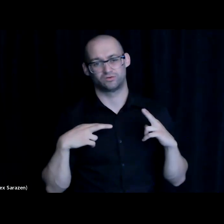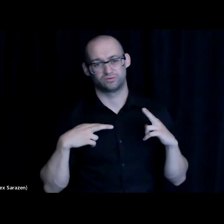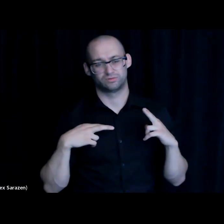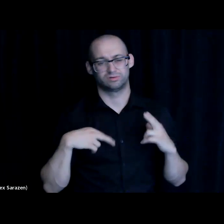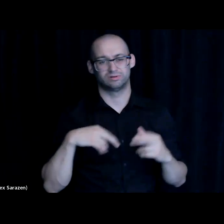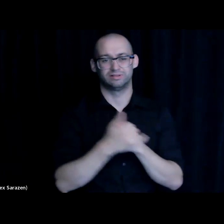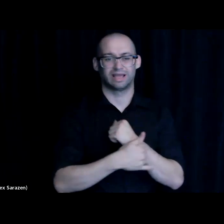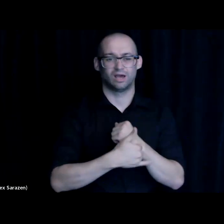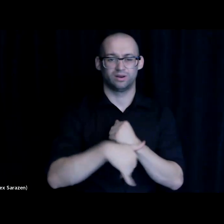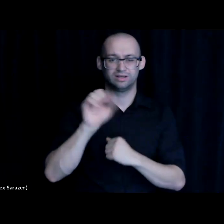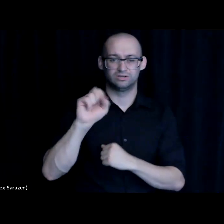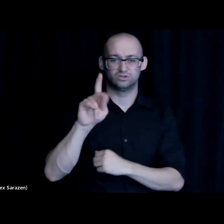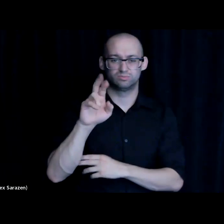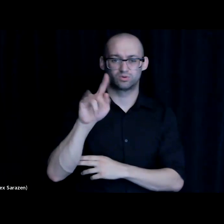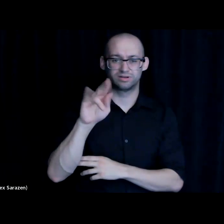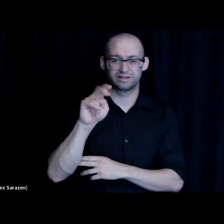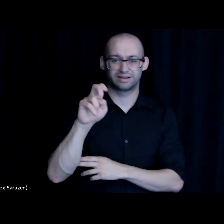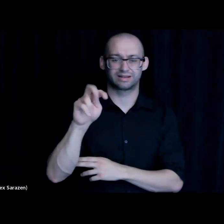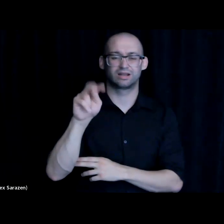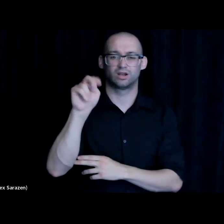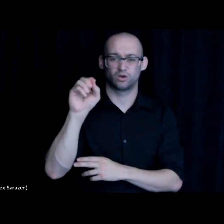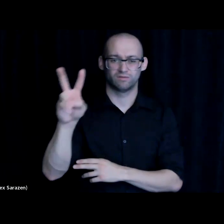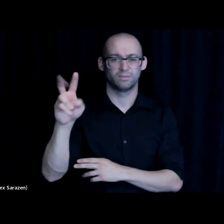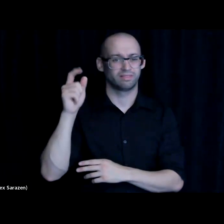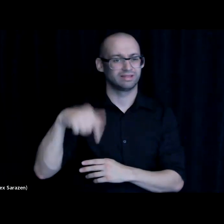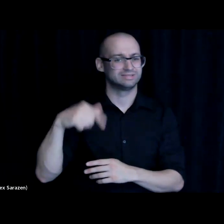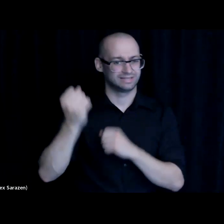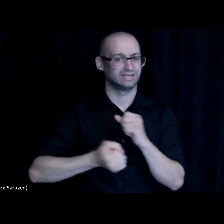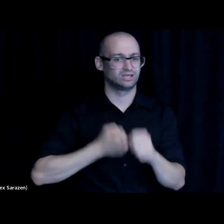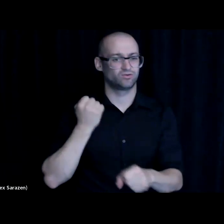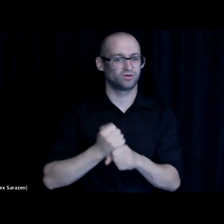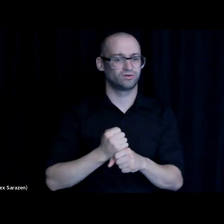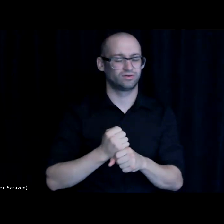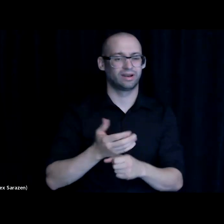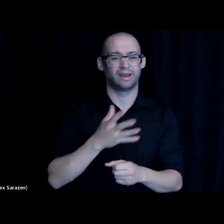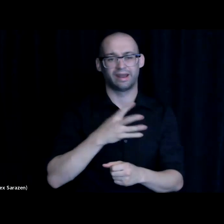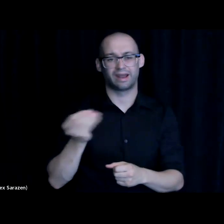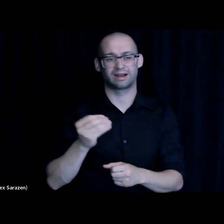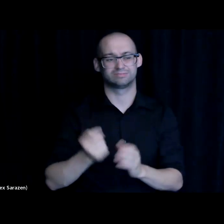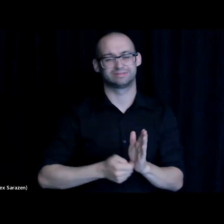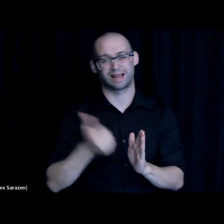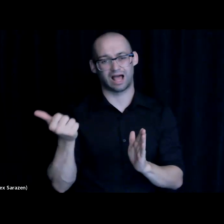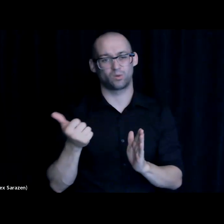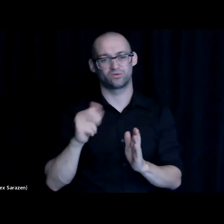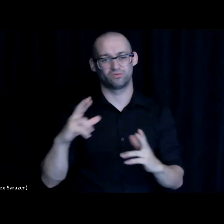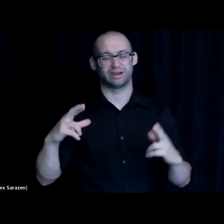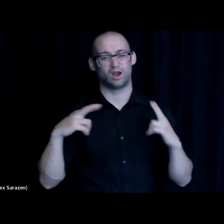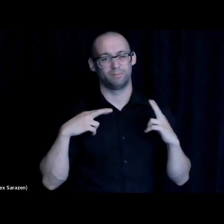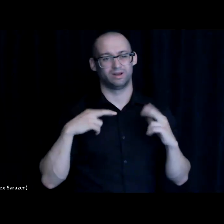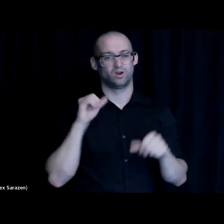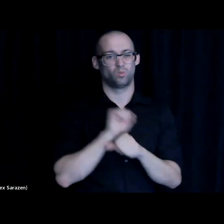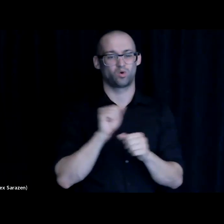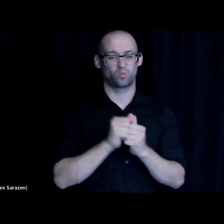county superintendency in November of this past year, and then promptly was taken out of retirement to work with our